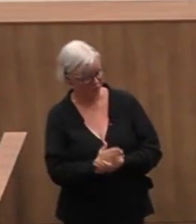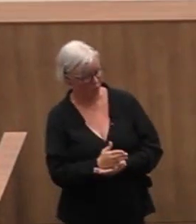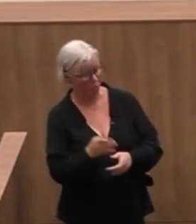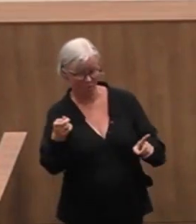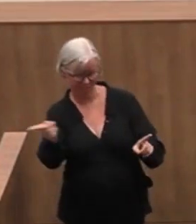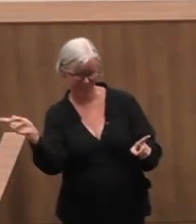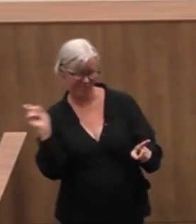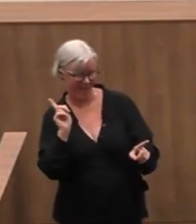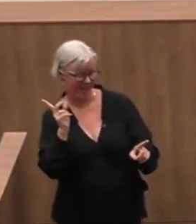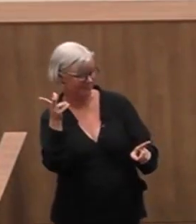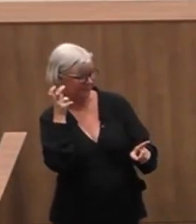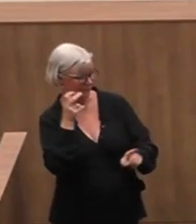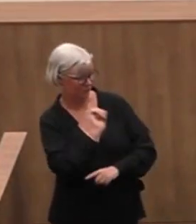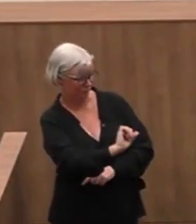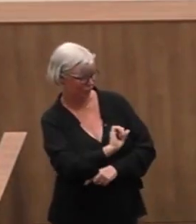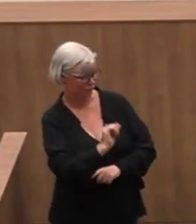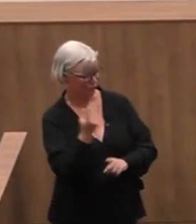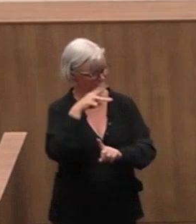to?